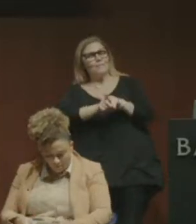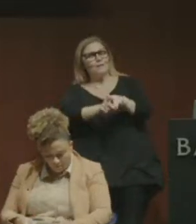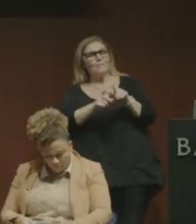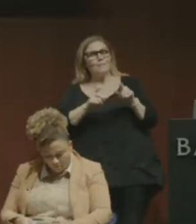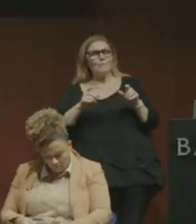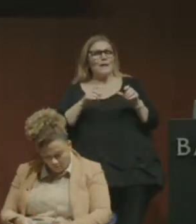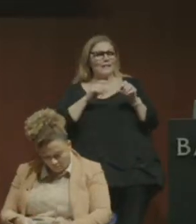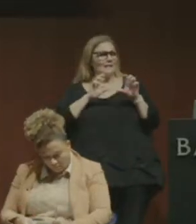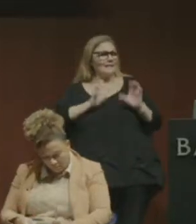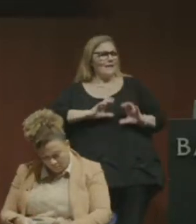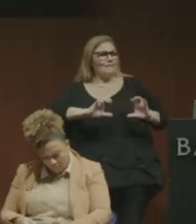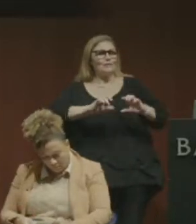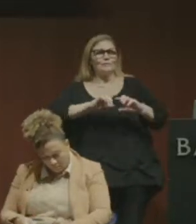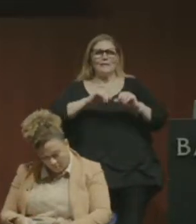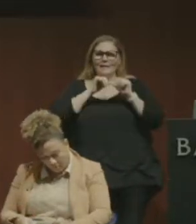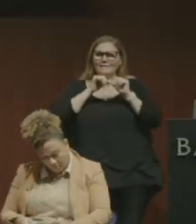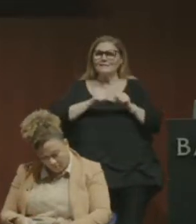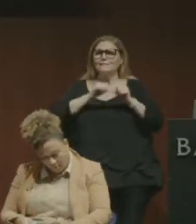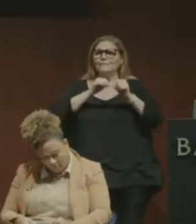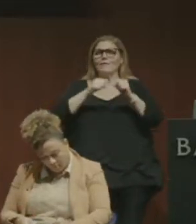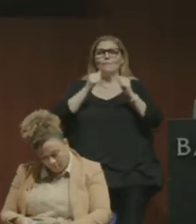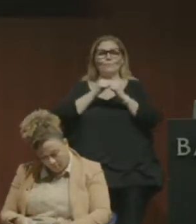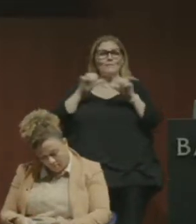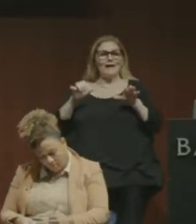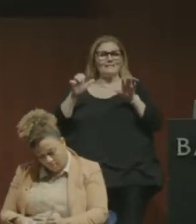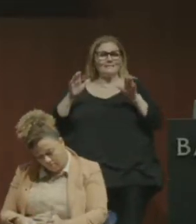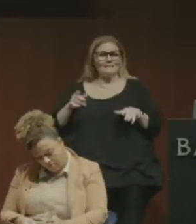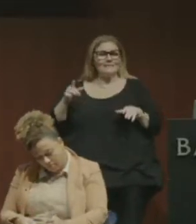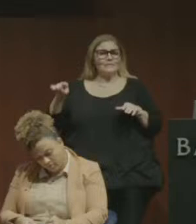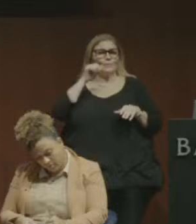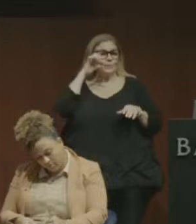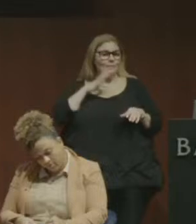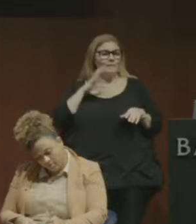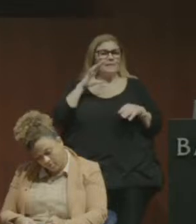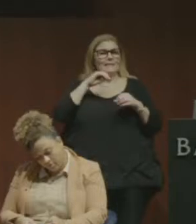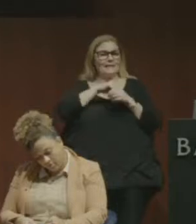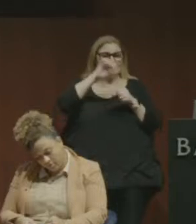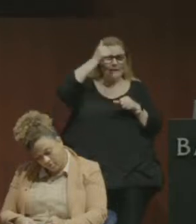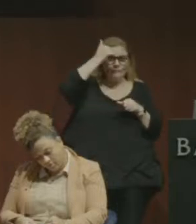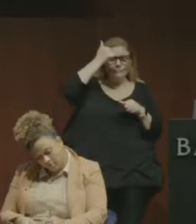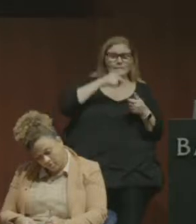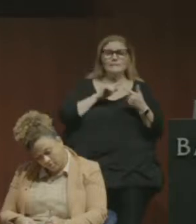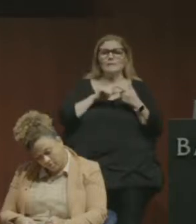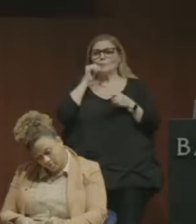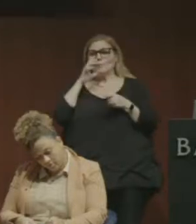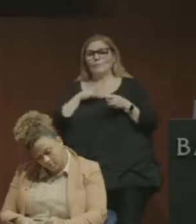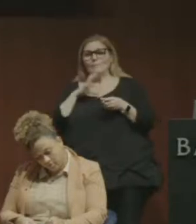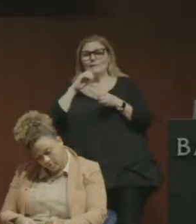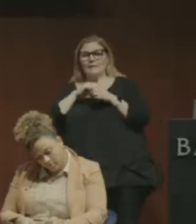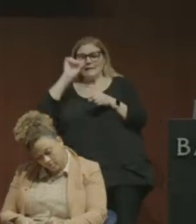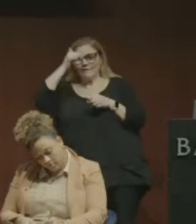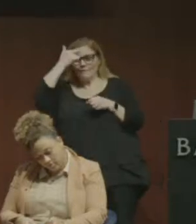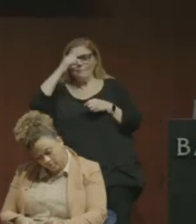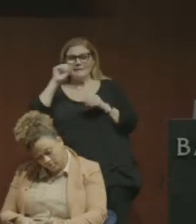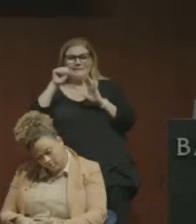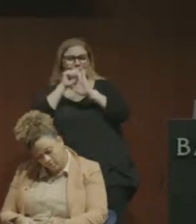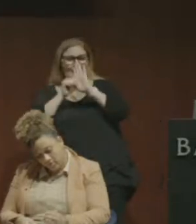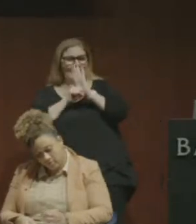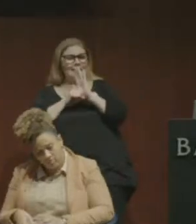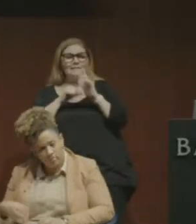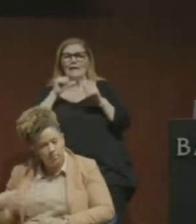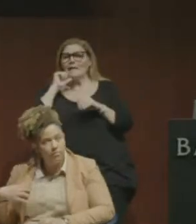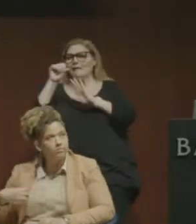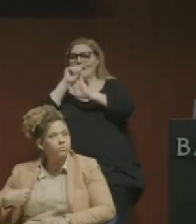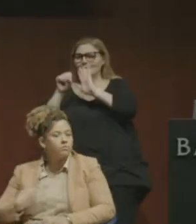and continue to have with activists, women in government, and in state and